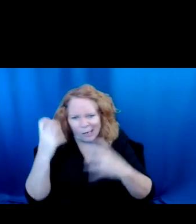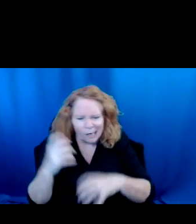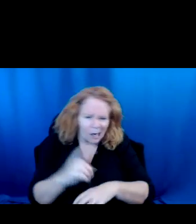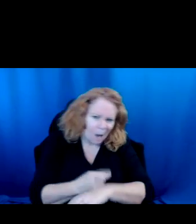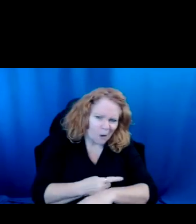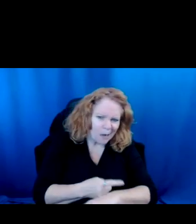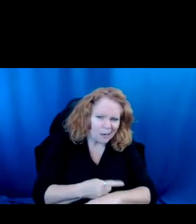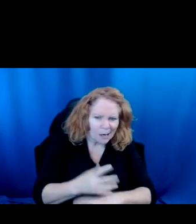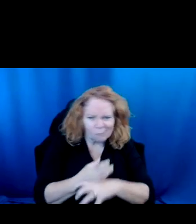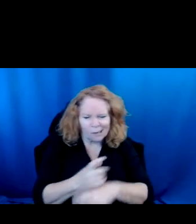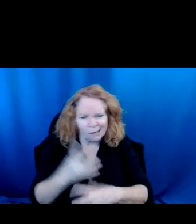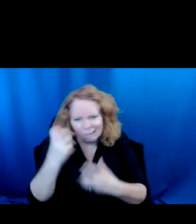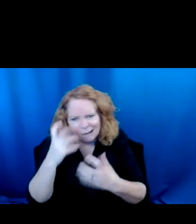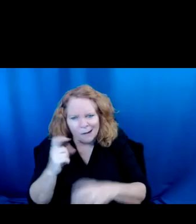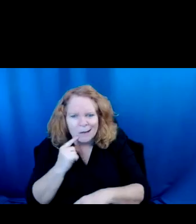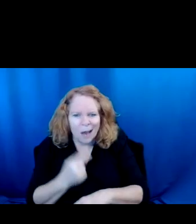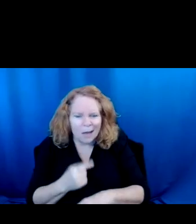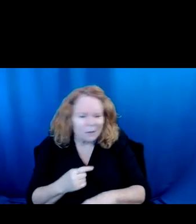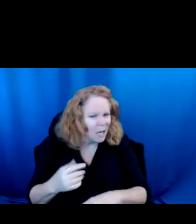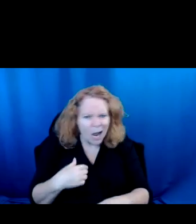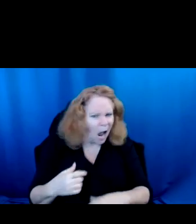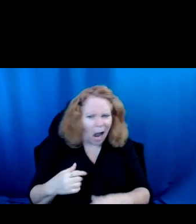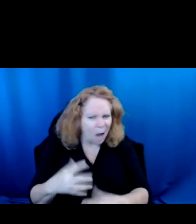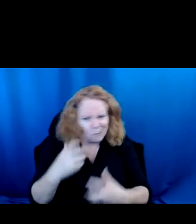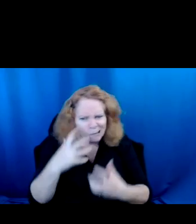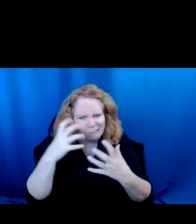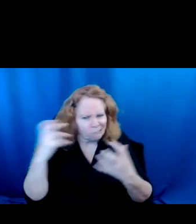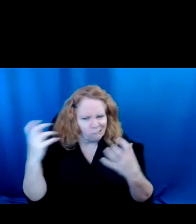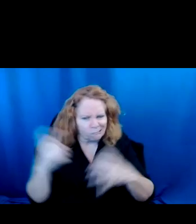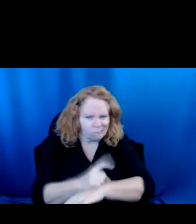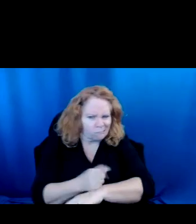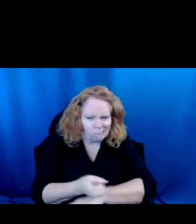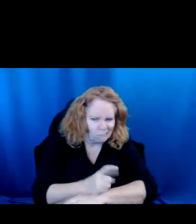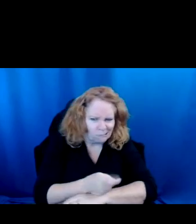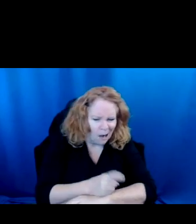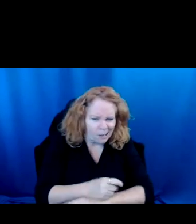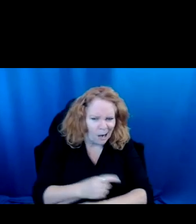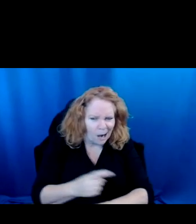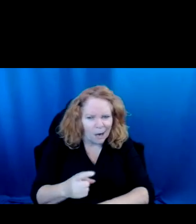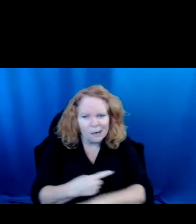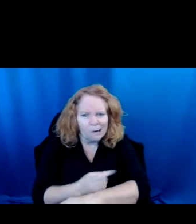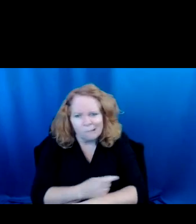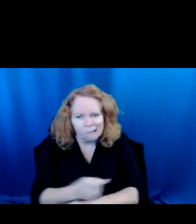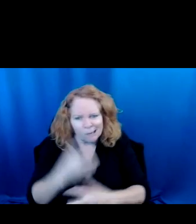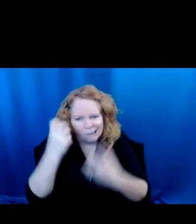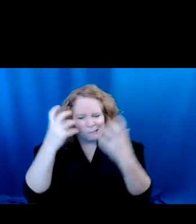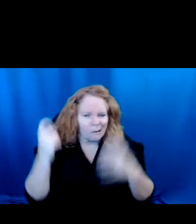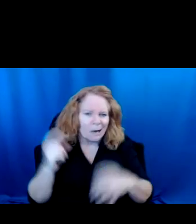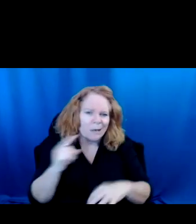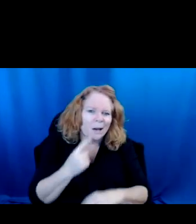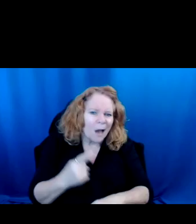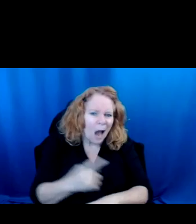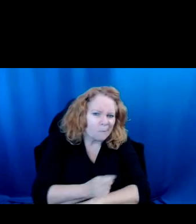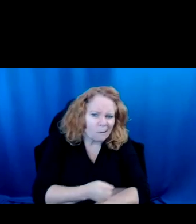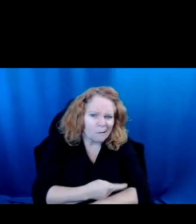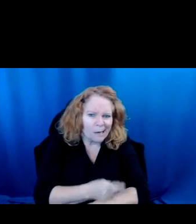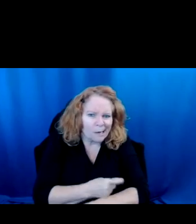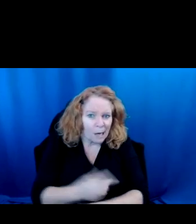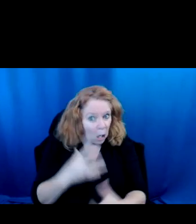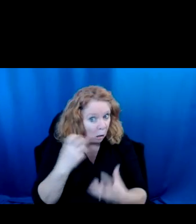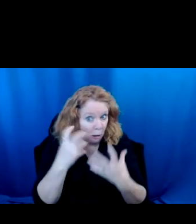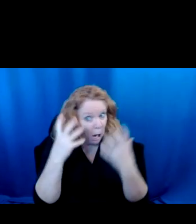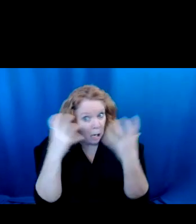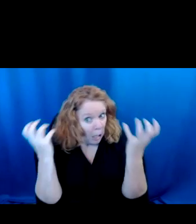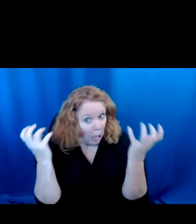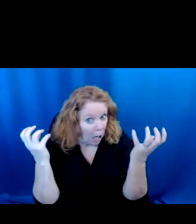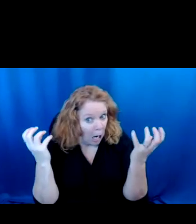Creaky Cranky Candy. I'm Creaky, I'm Cranky, I'm Creaky Cranky Candy. I'm Creaky, I'm